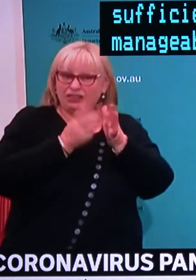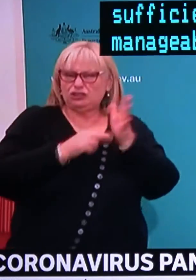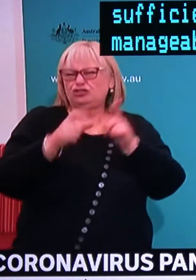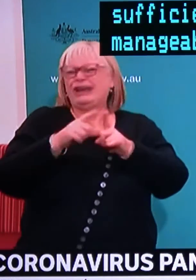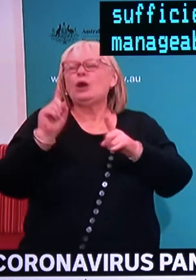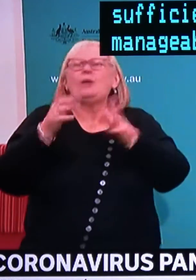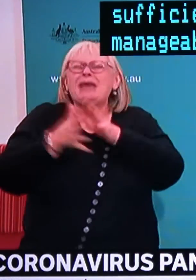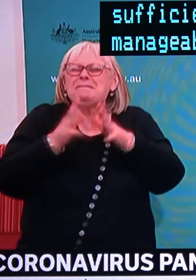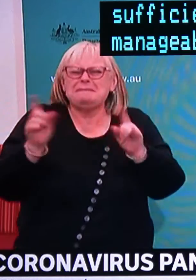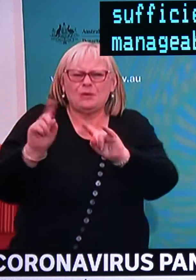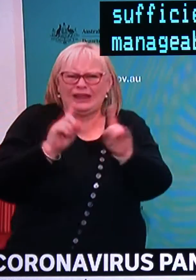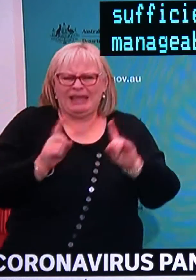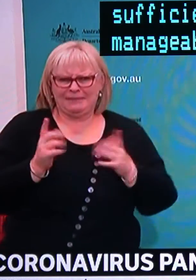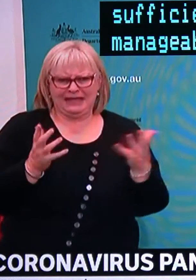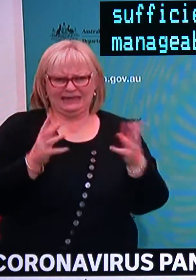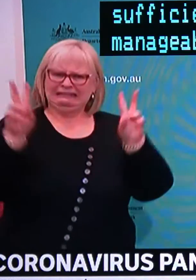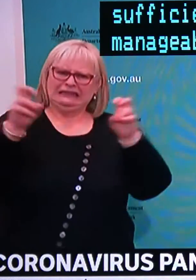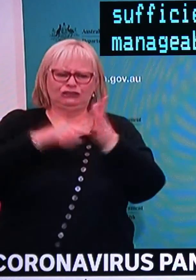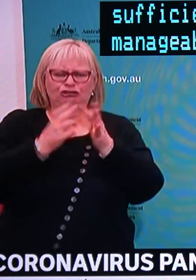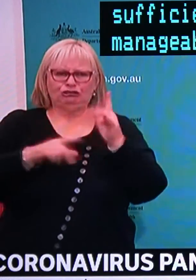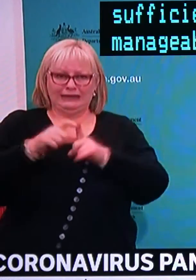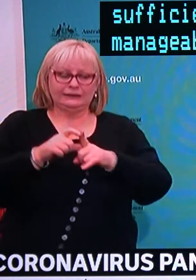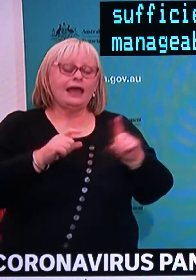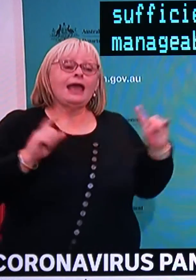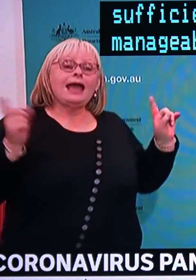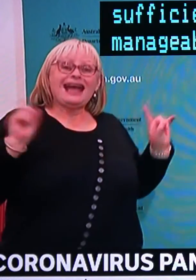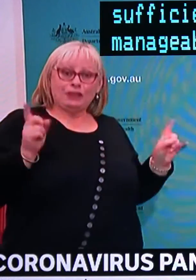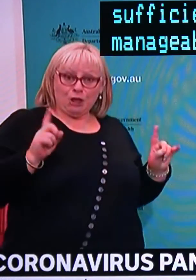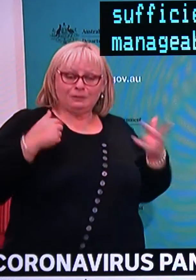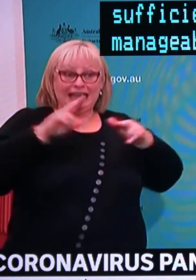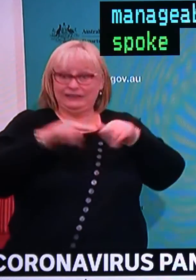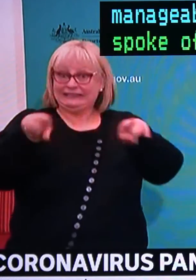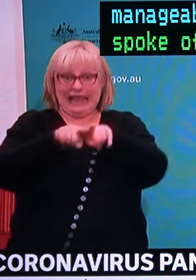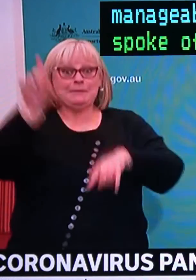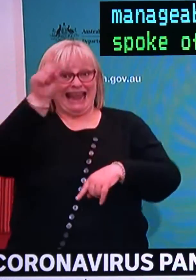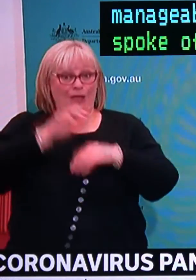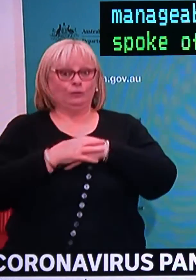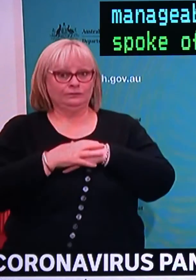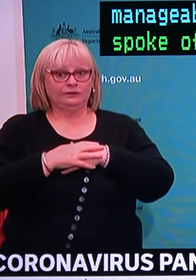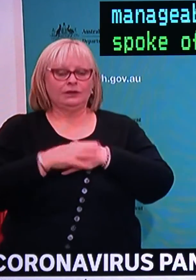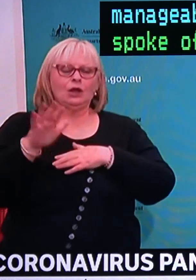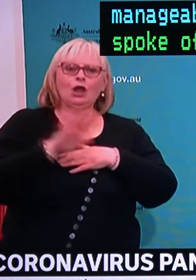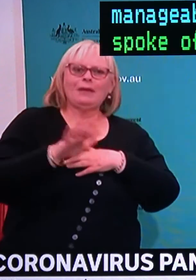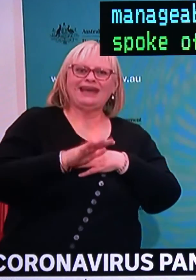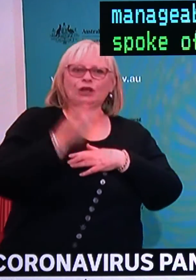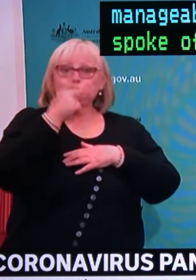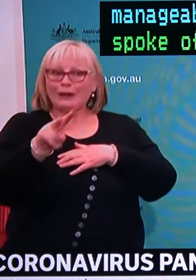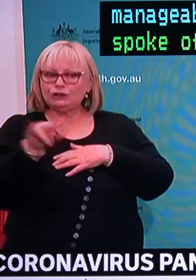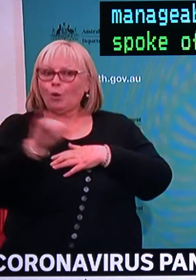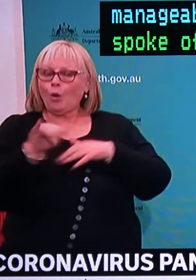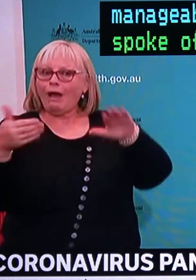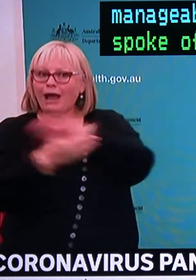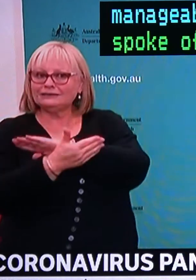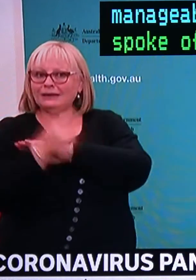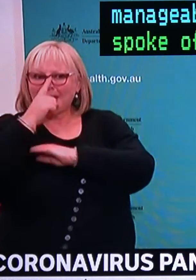the trend, well, if the current trend stays as we are now, with sort of 20 or fewer cases a